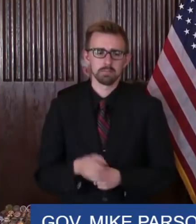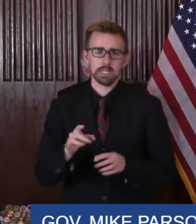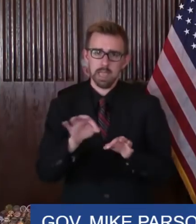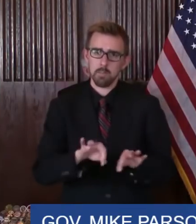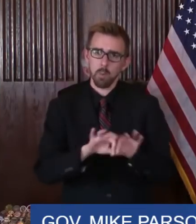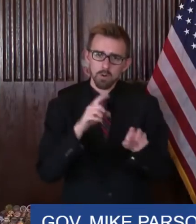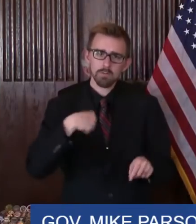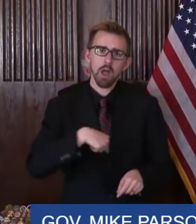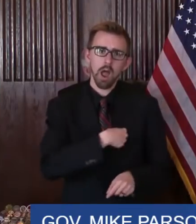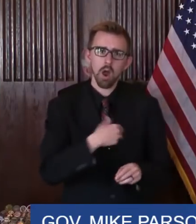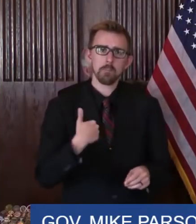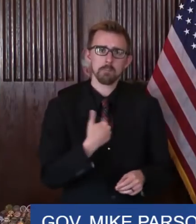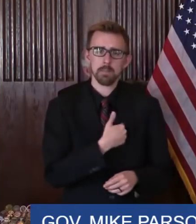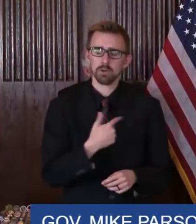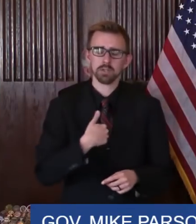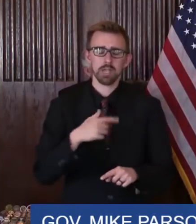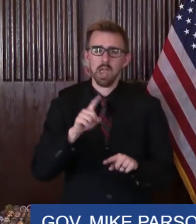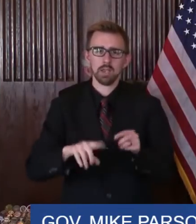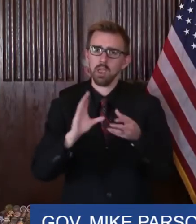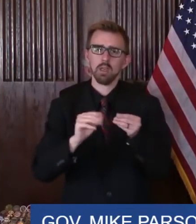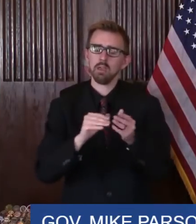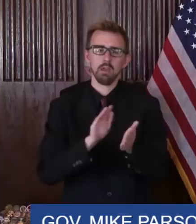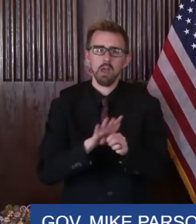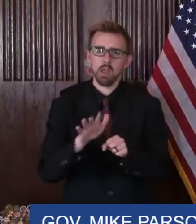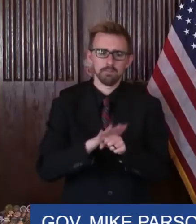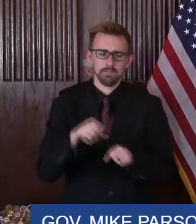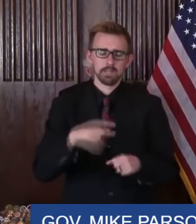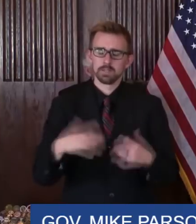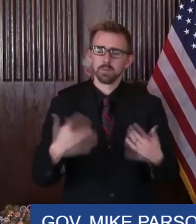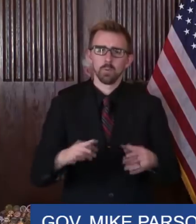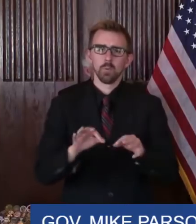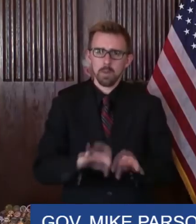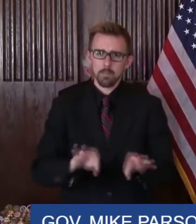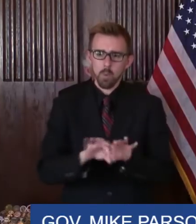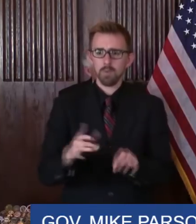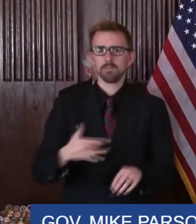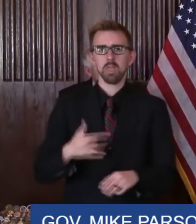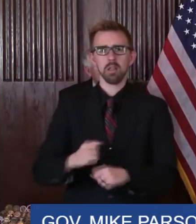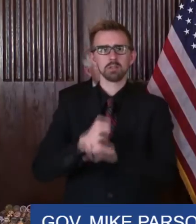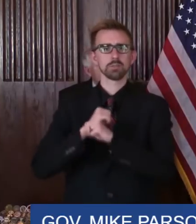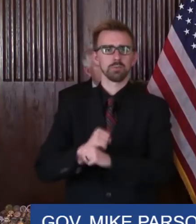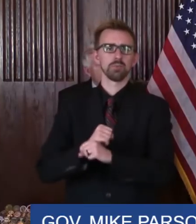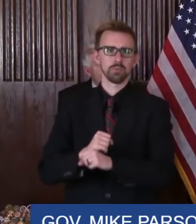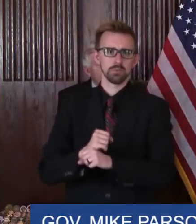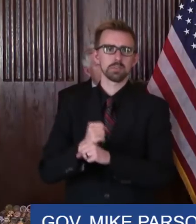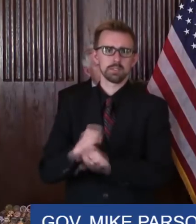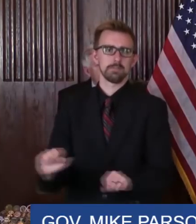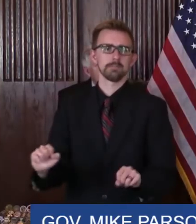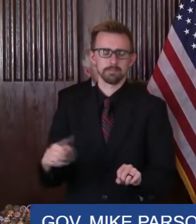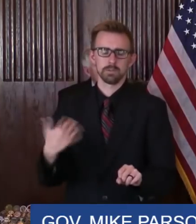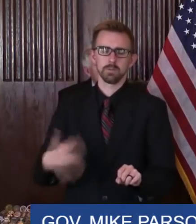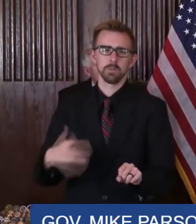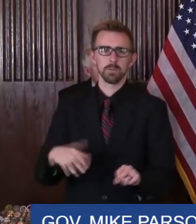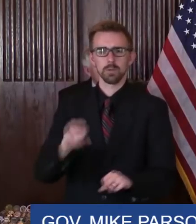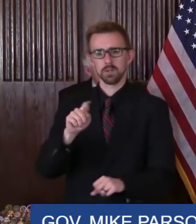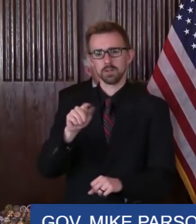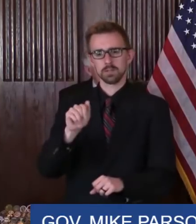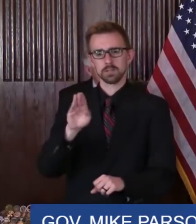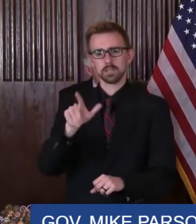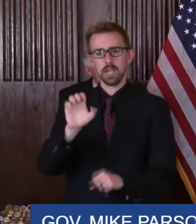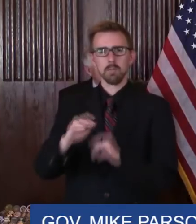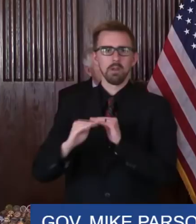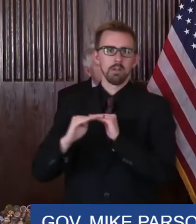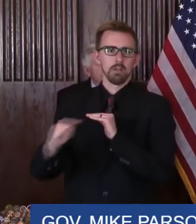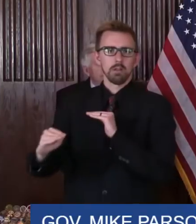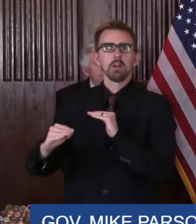our members. I can't express enough the sense of security and the stabilization that this is